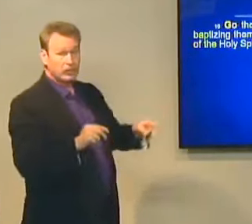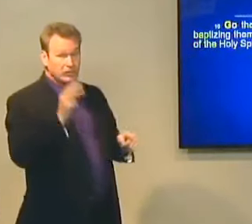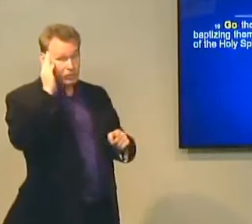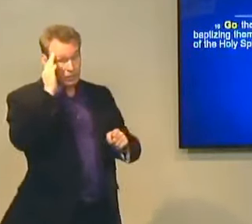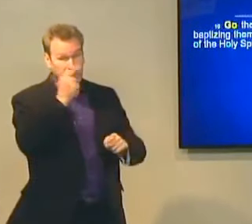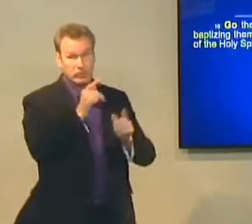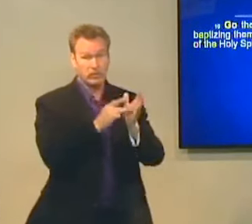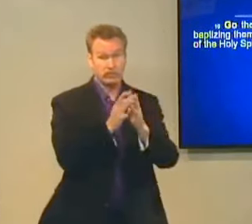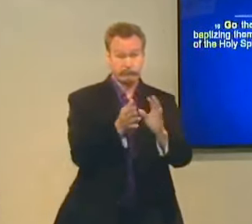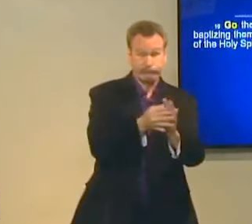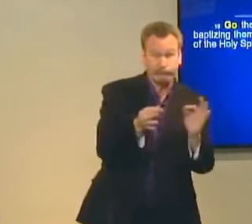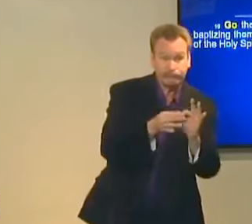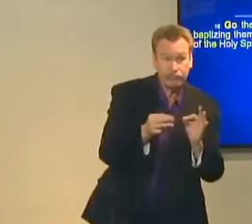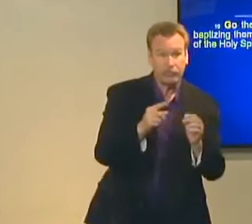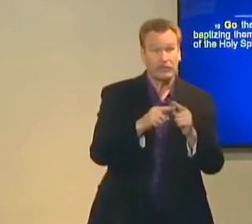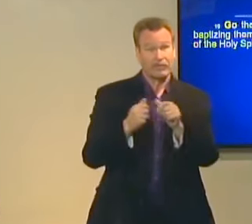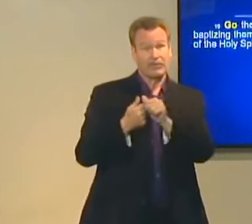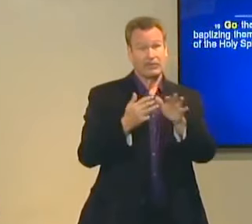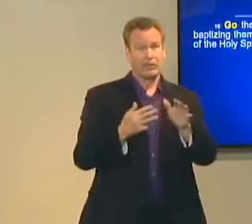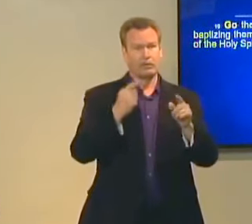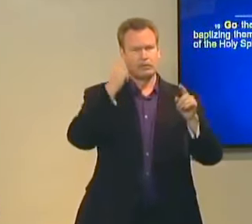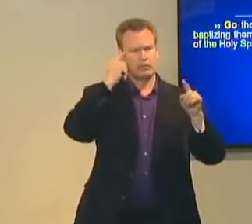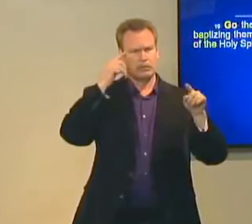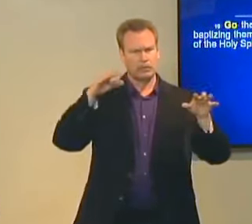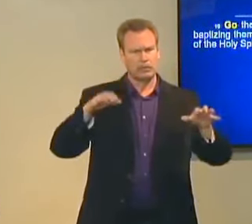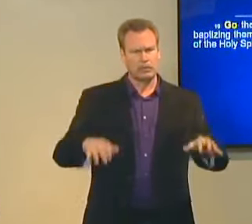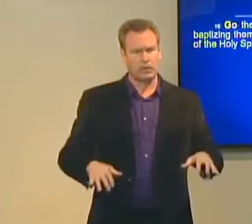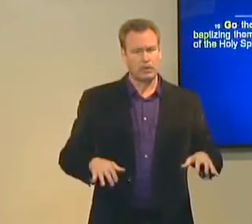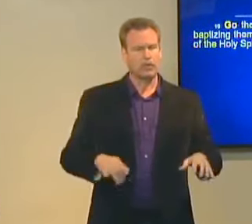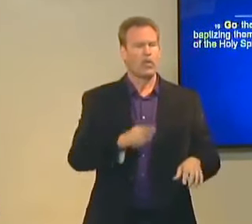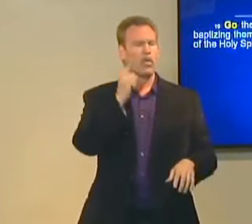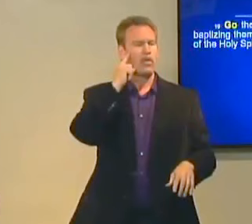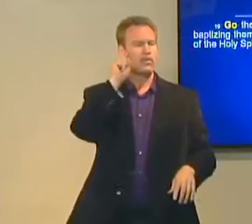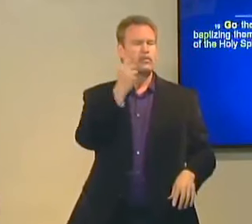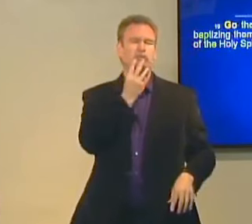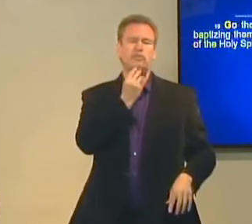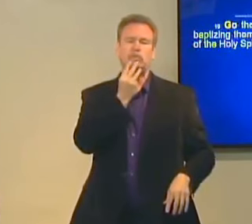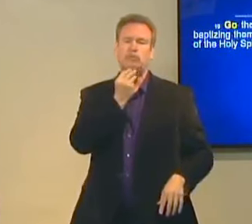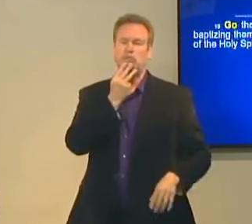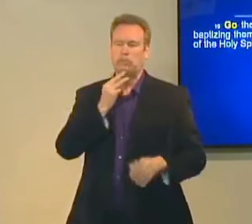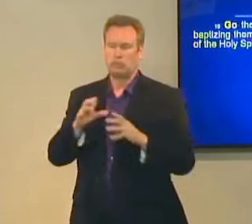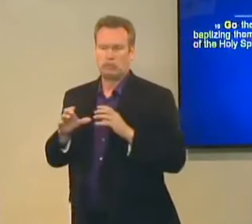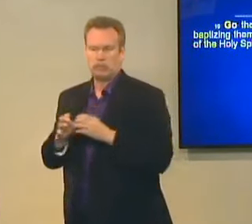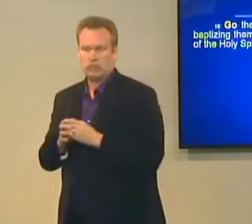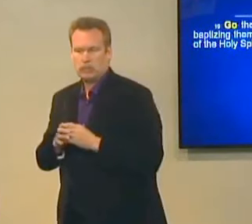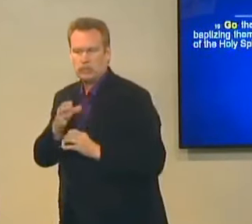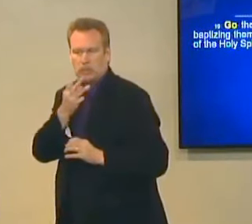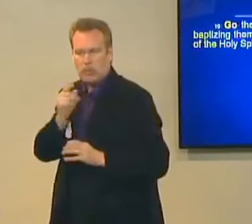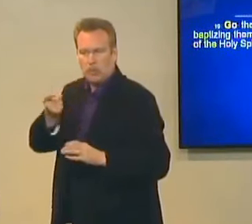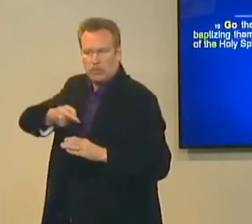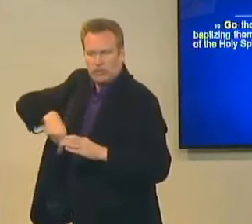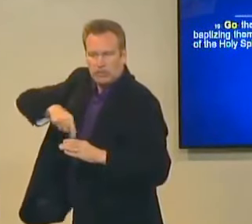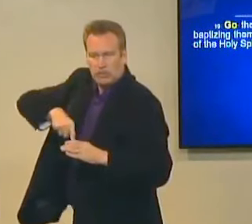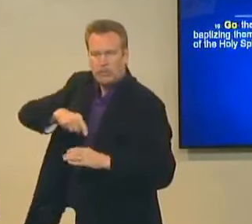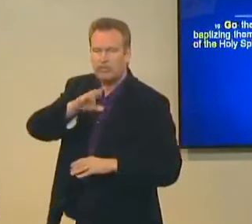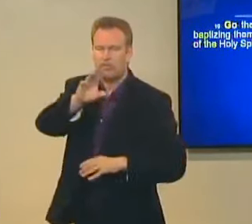he said do this in all nations make disciples in all nations and this was a stunning stunning